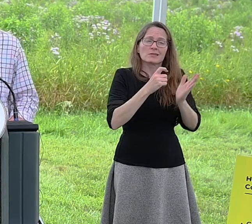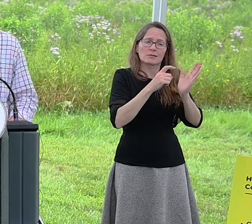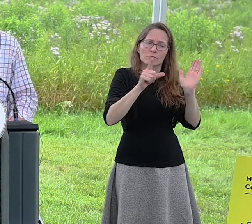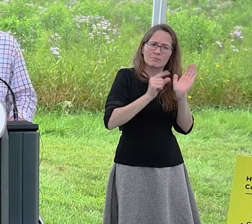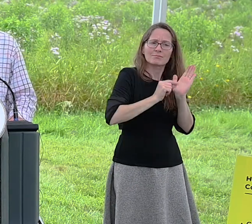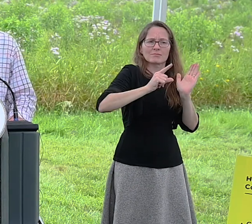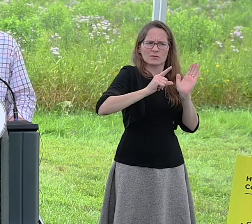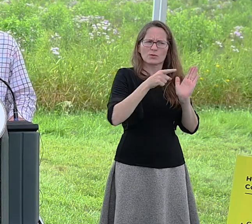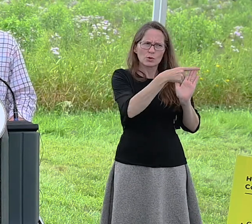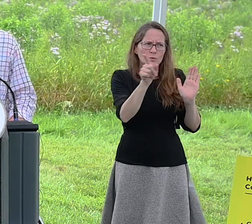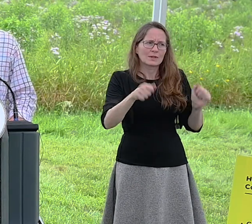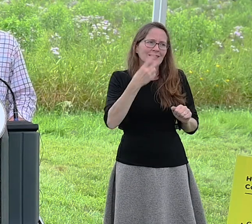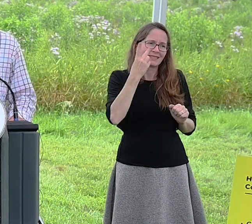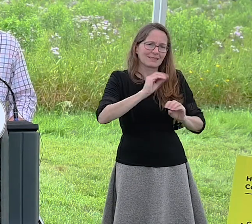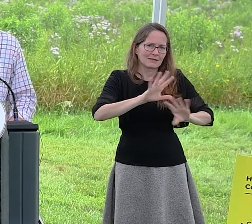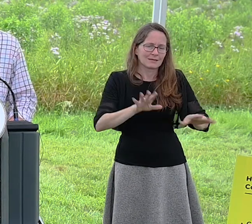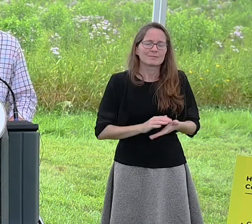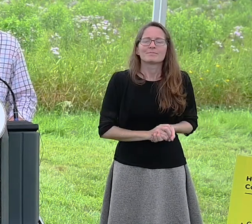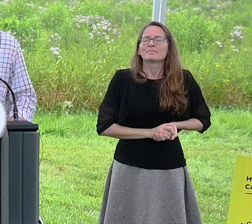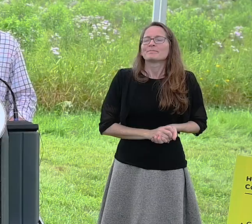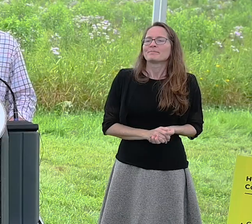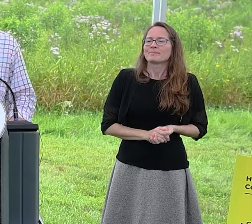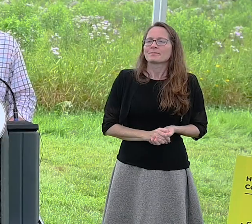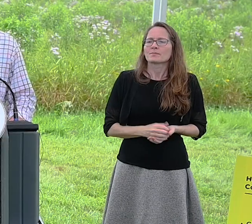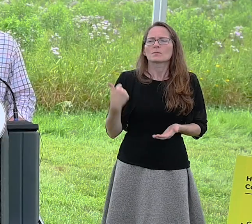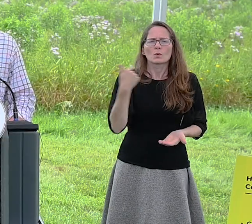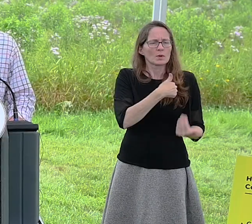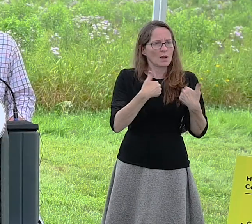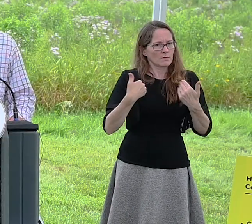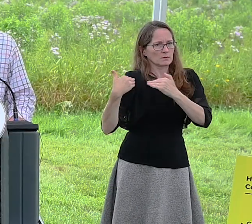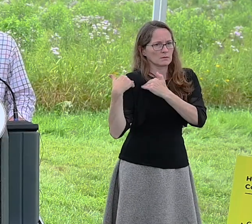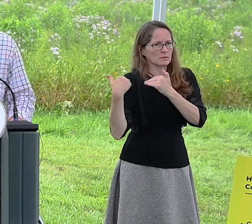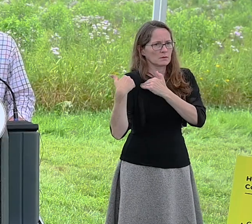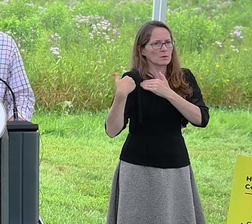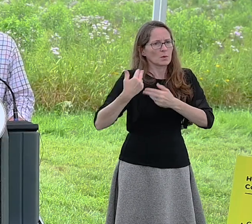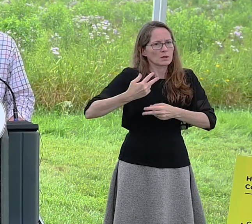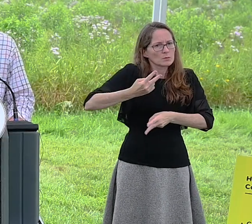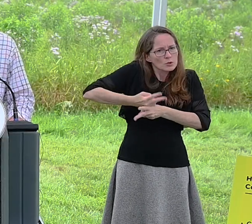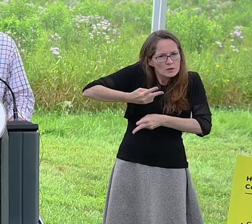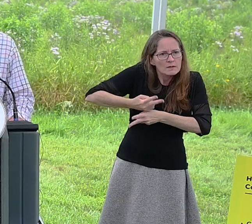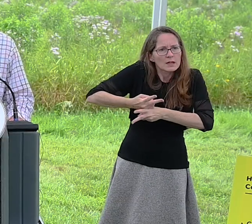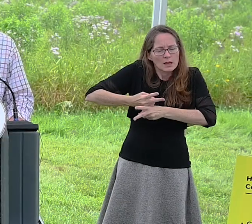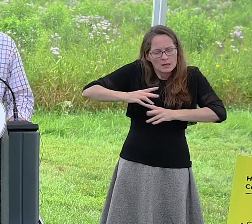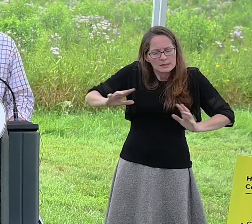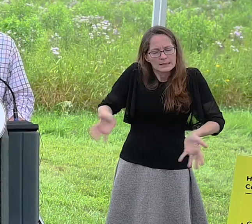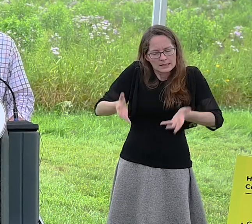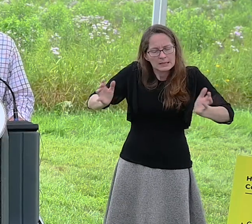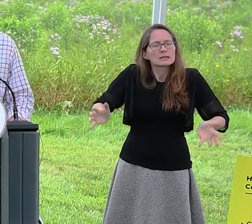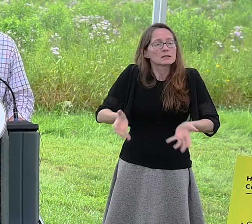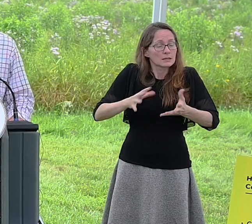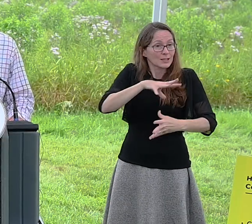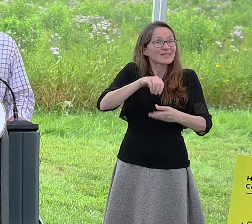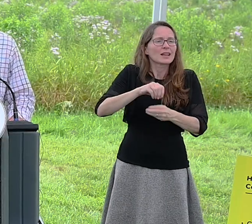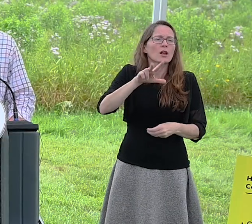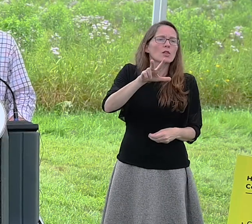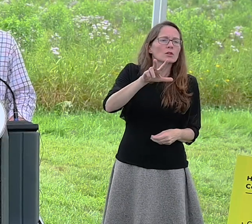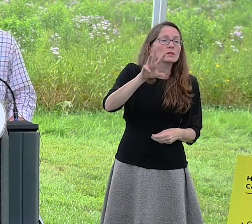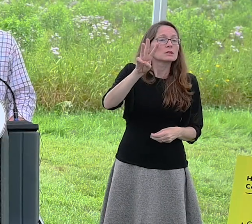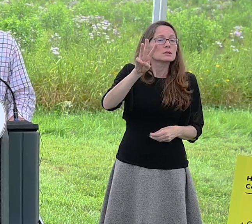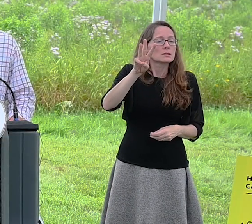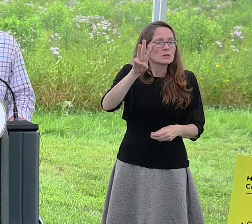sustainability. We're charged with respecting and nurturing our natural resources, including our 3,600 acres of open